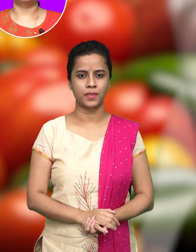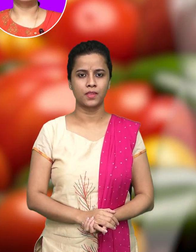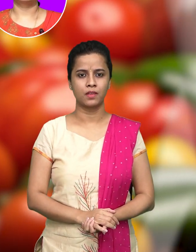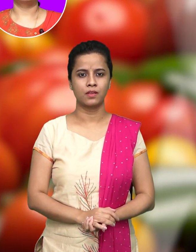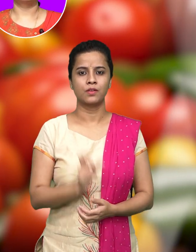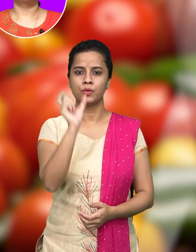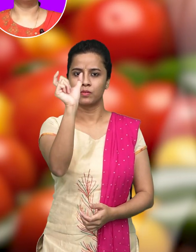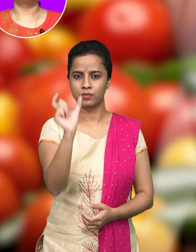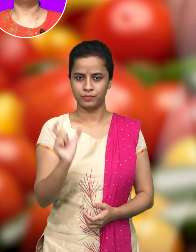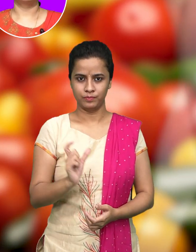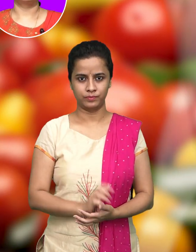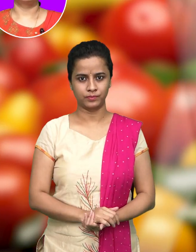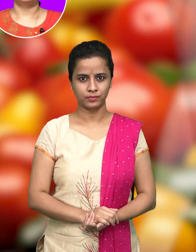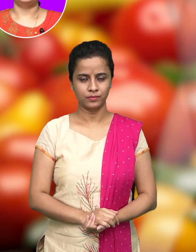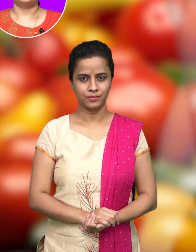Keywords: